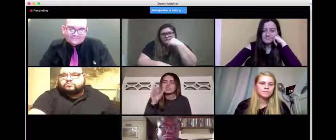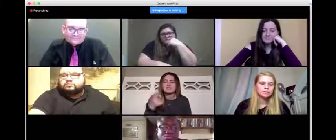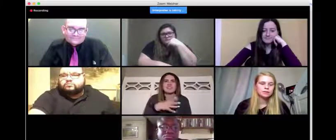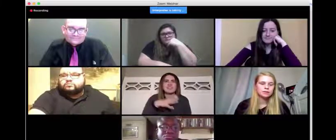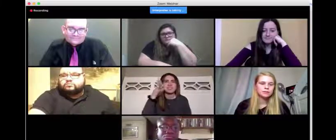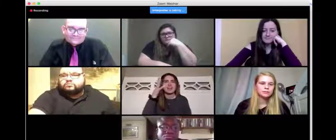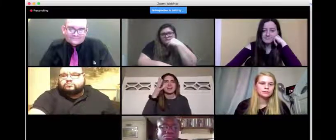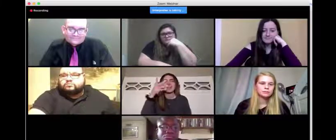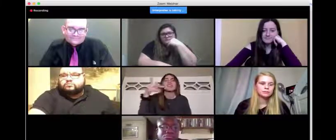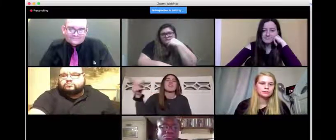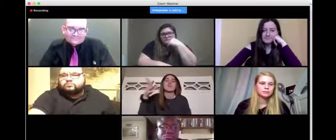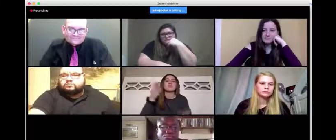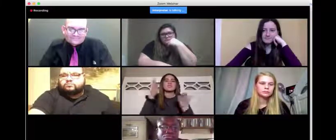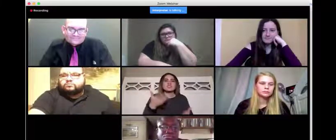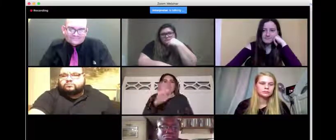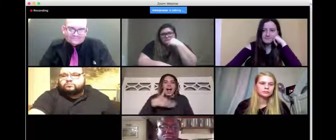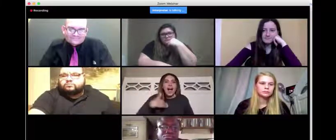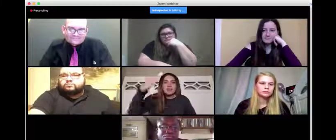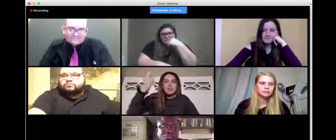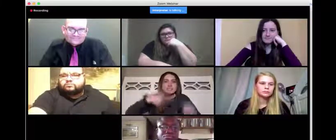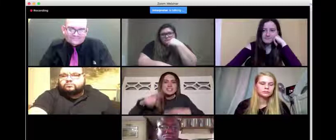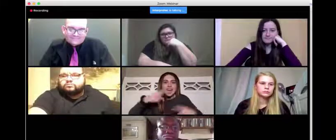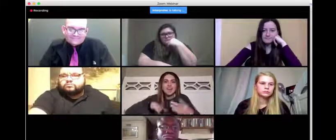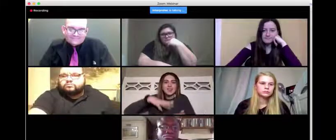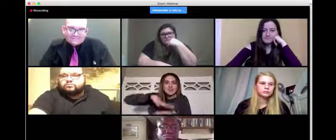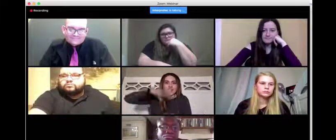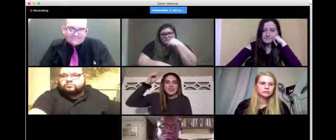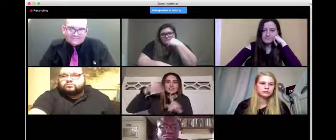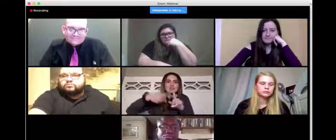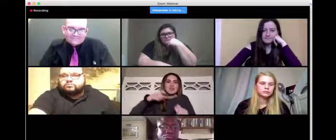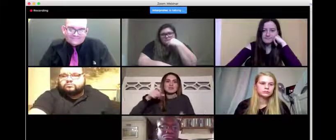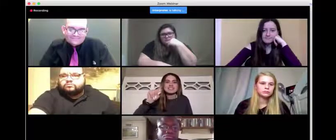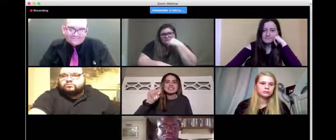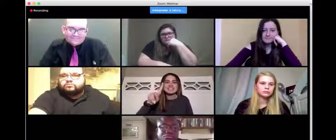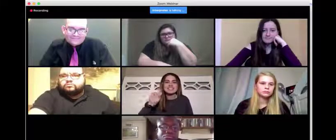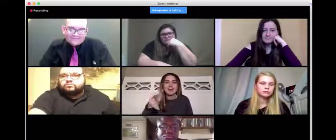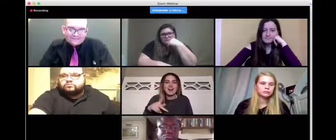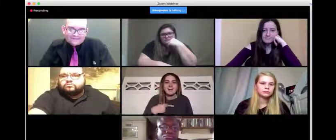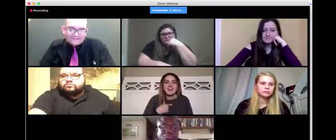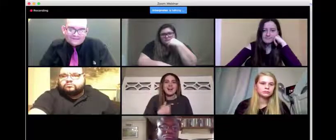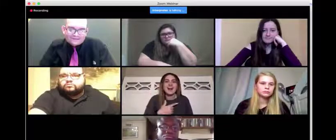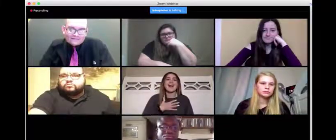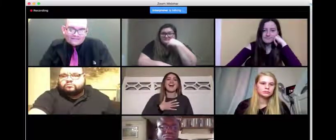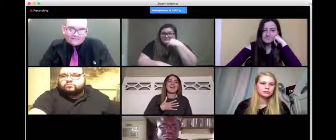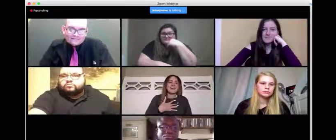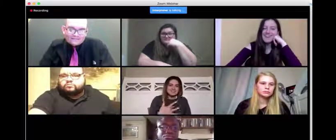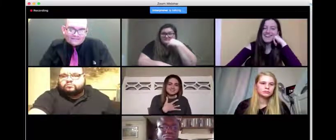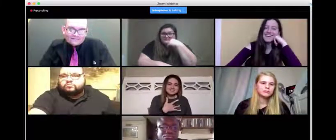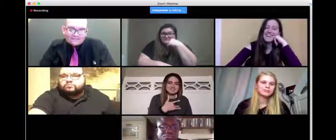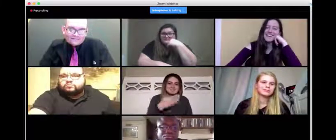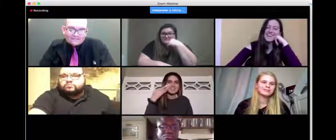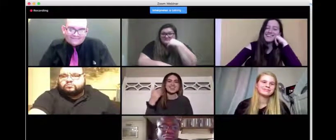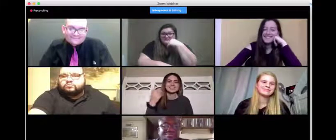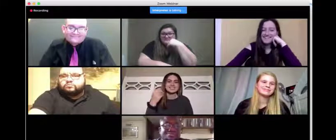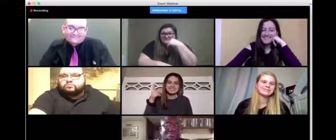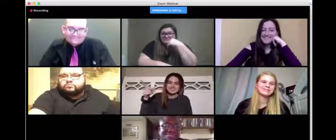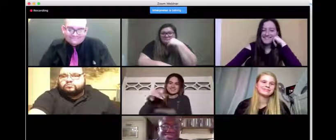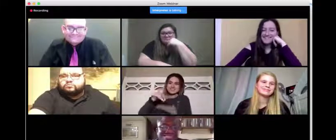from TikTok. And that just touches my heart. And I say, oh, wow, that's really an inspiration that, I'm able to